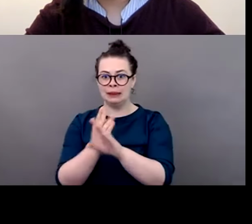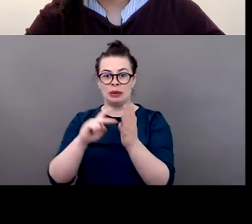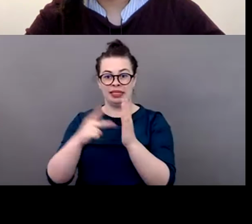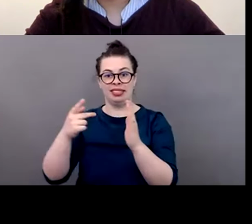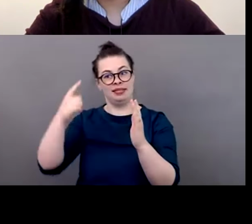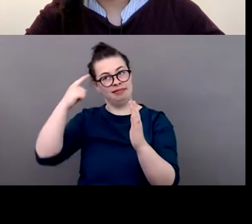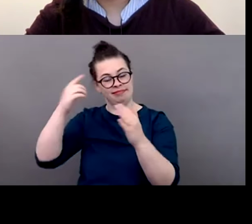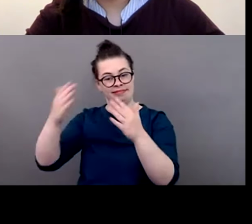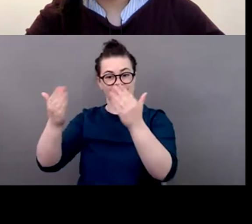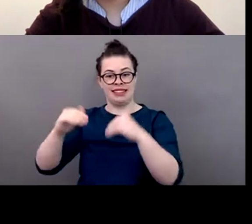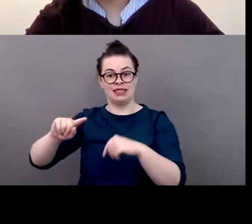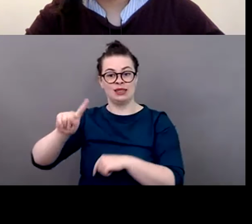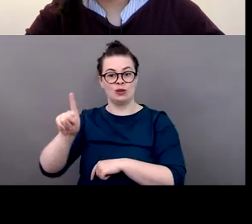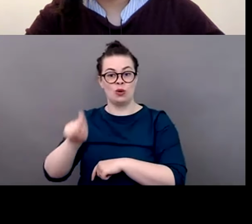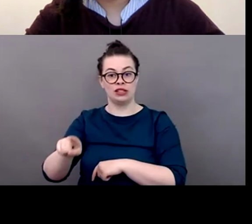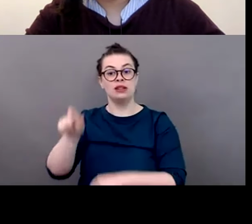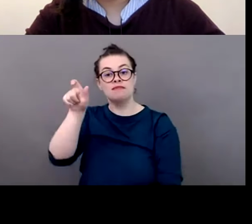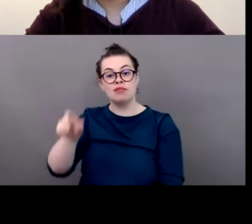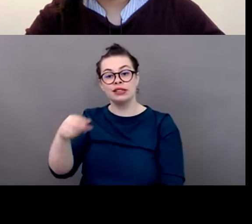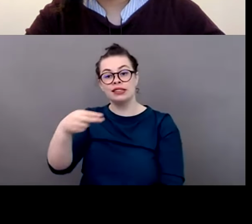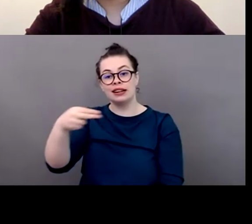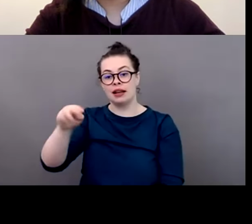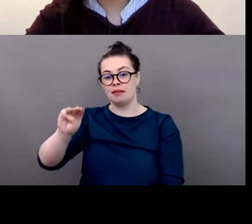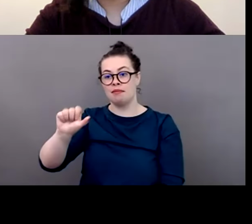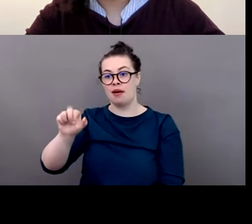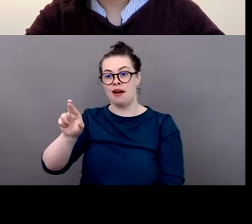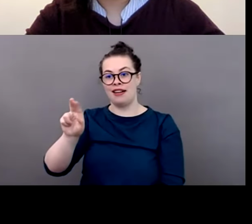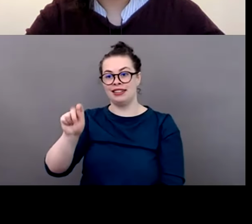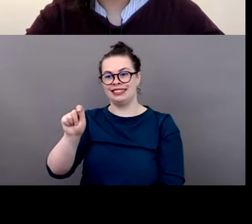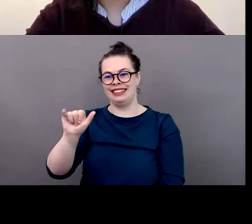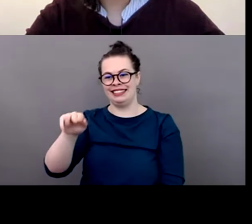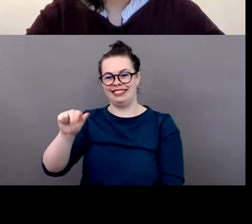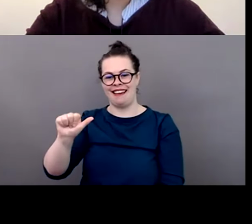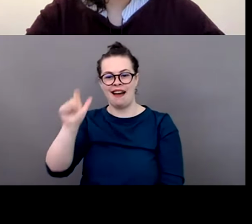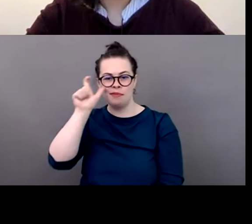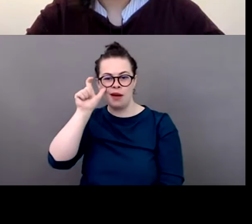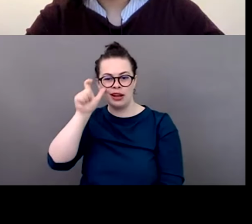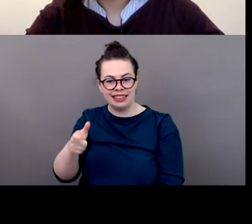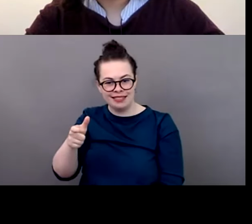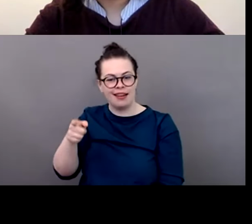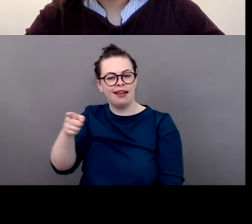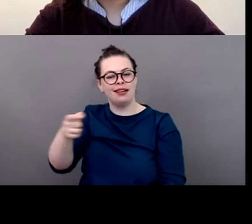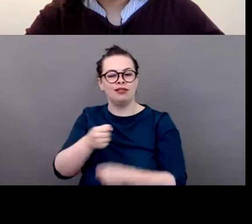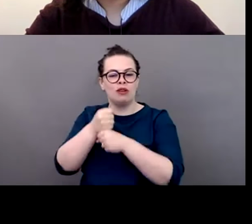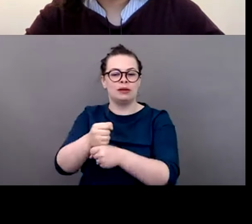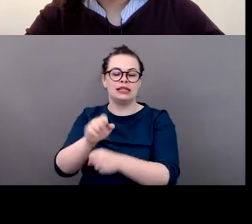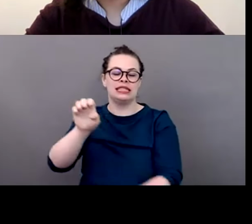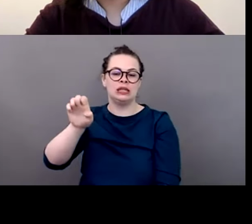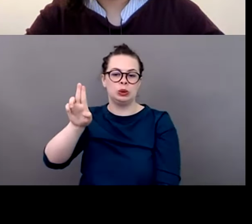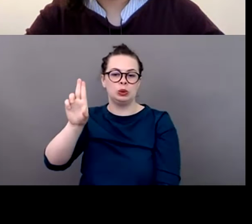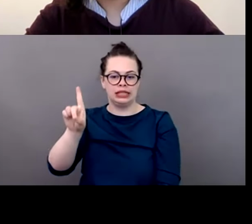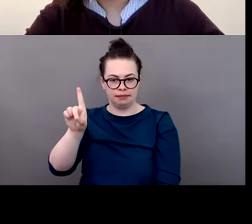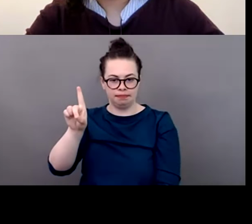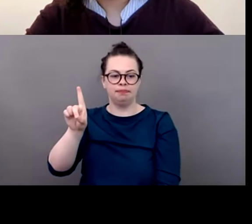question. It's from Martina. I hope I get your name right. From the European Union of the